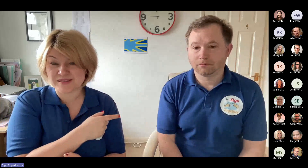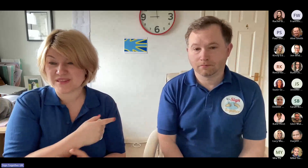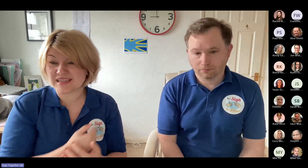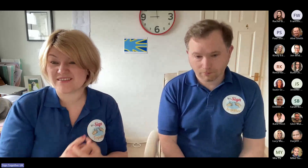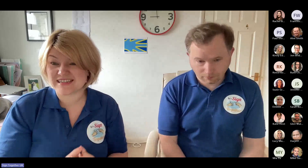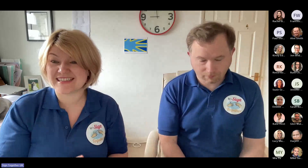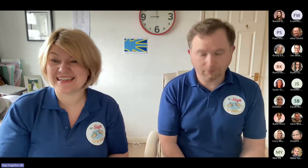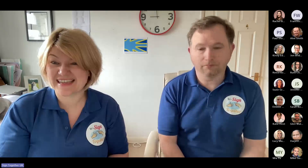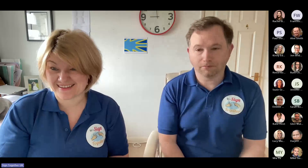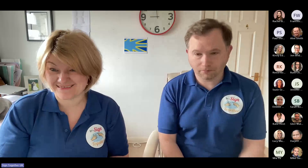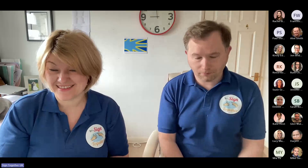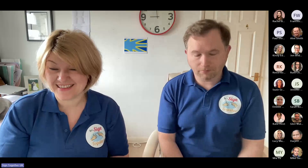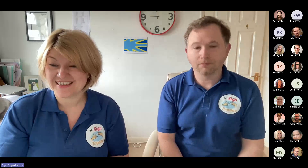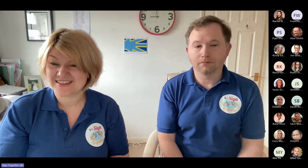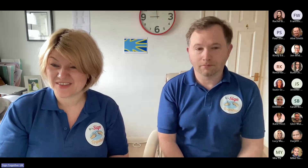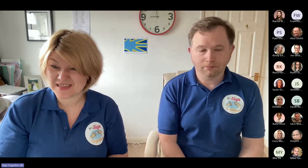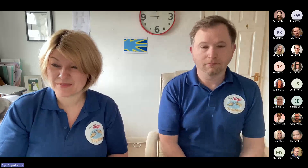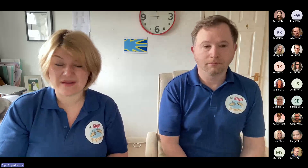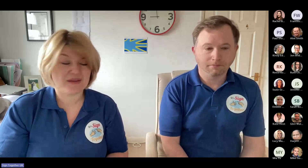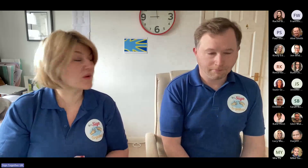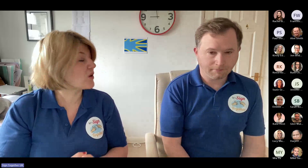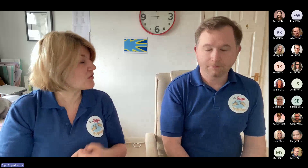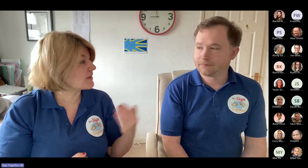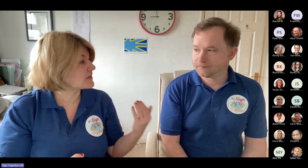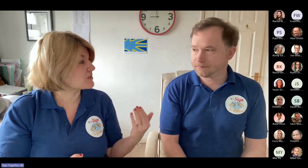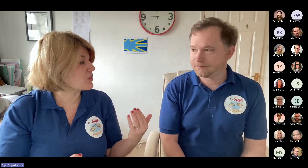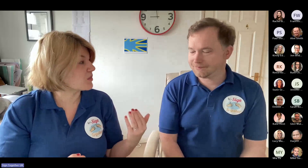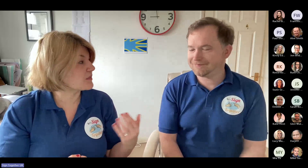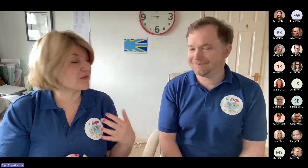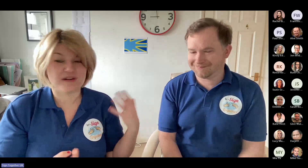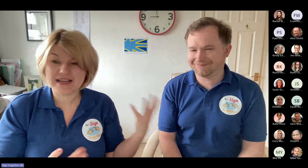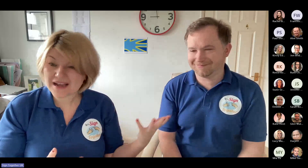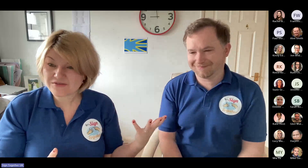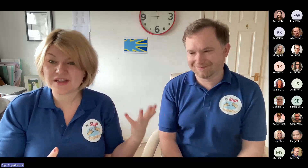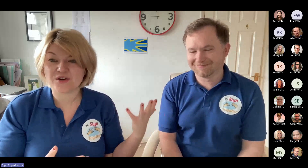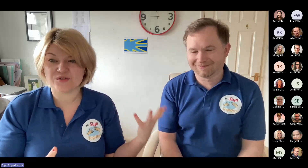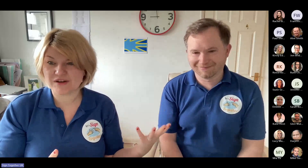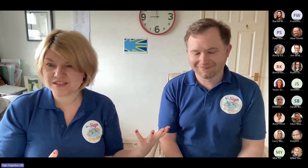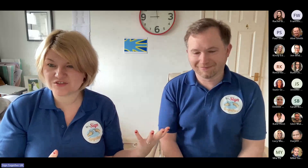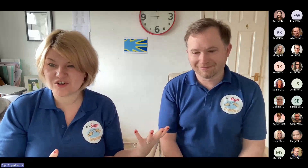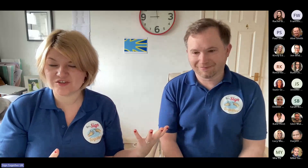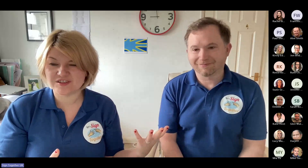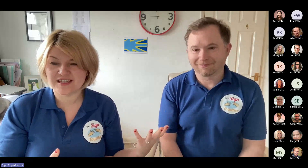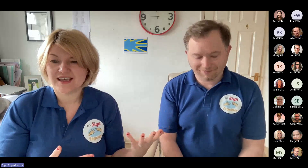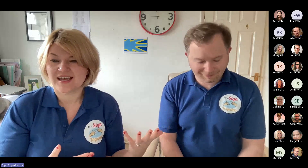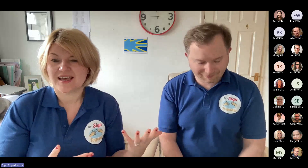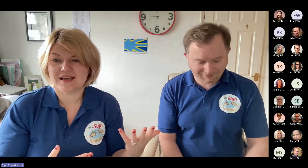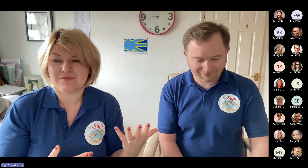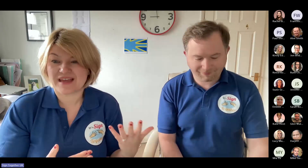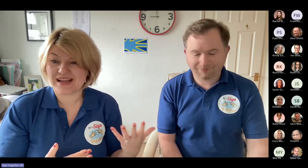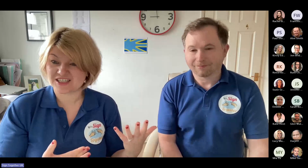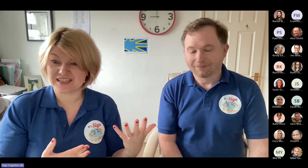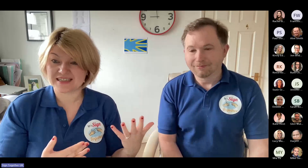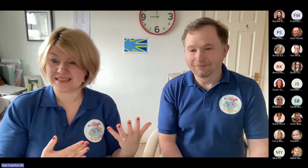person with the hearing aids can hear. So think about that. We often have this problem if we're in a cafe or a restaurant, that actually it's